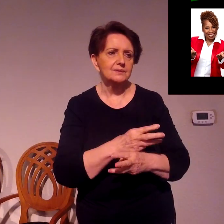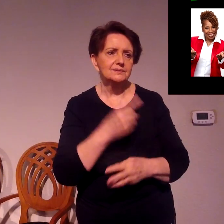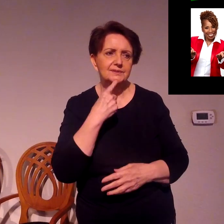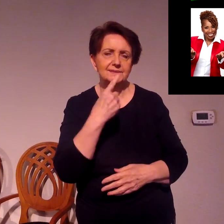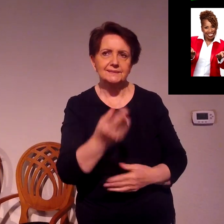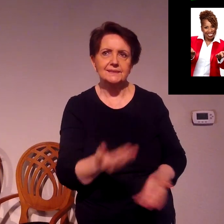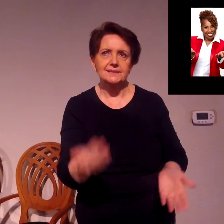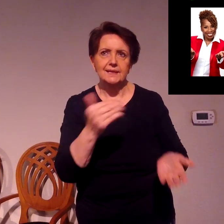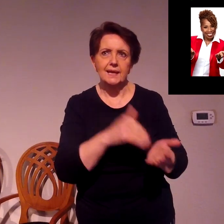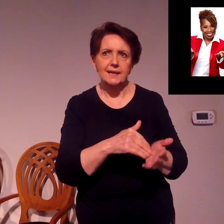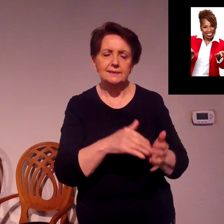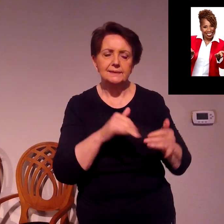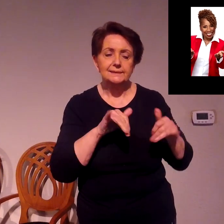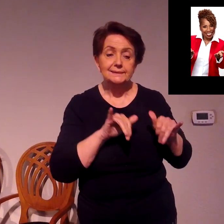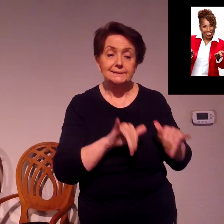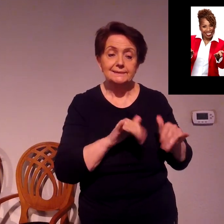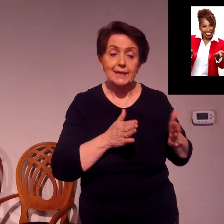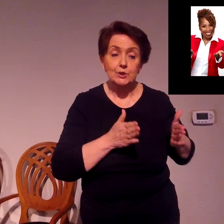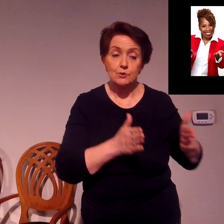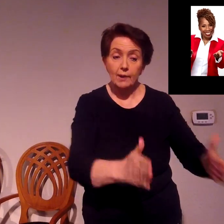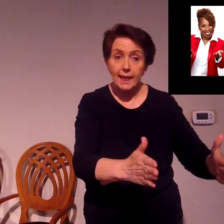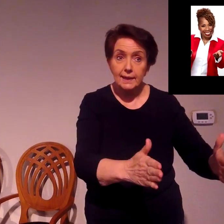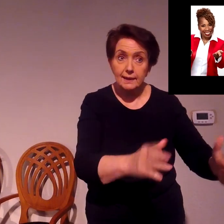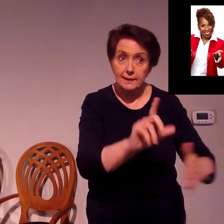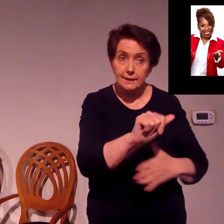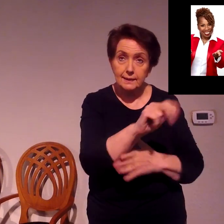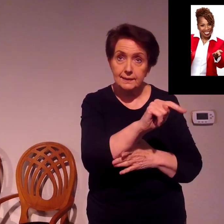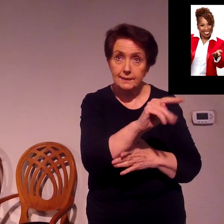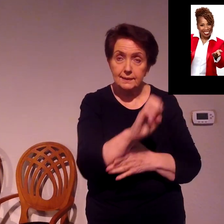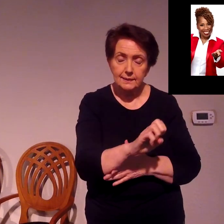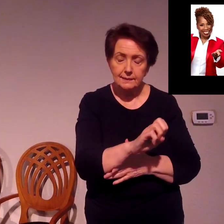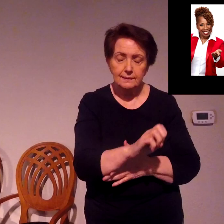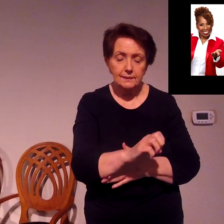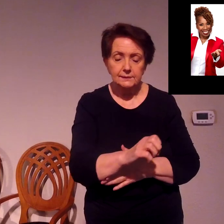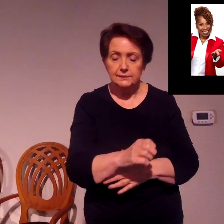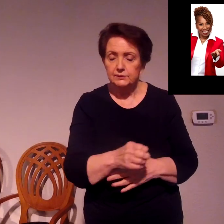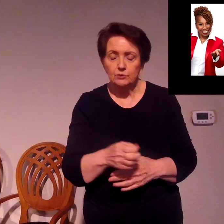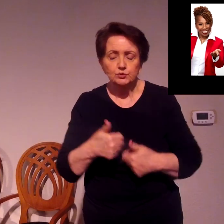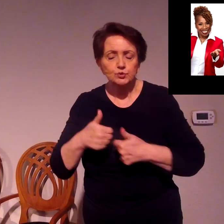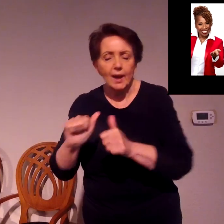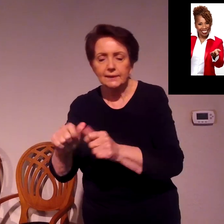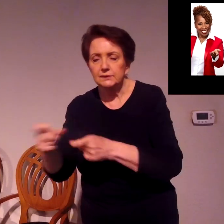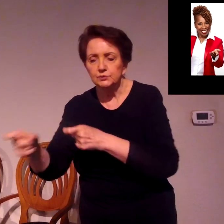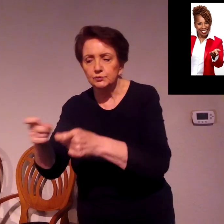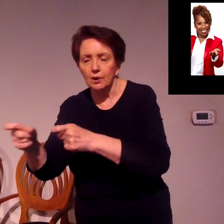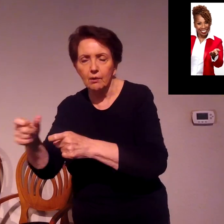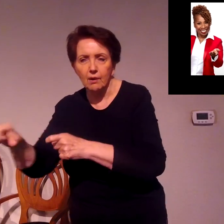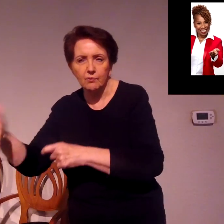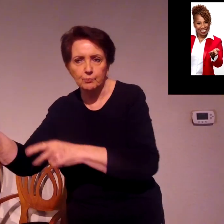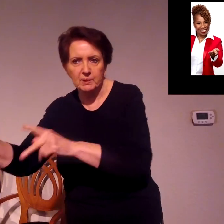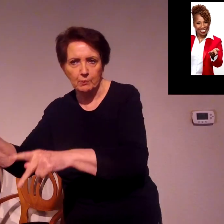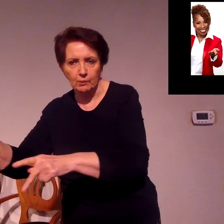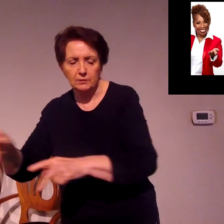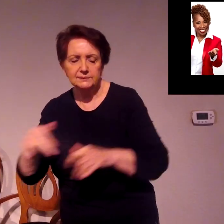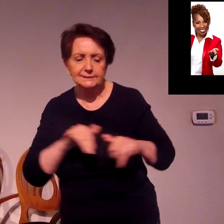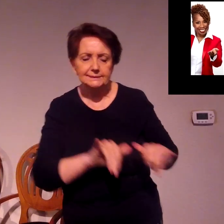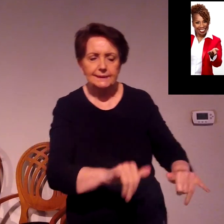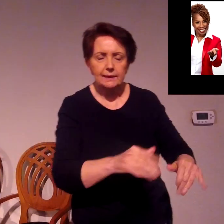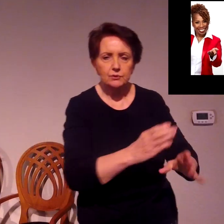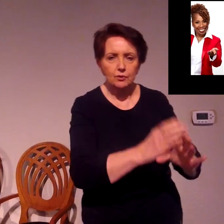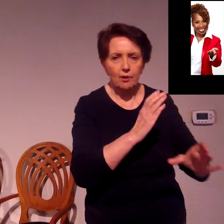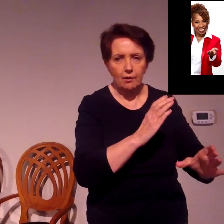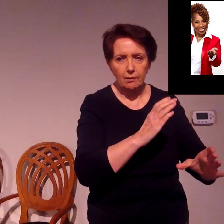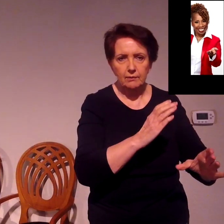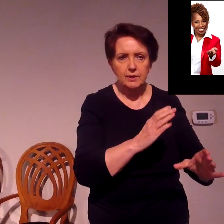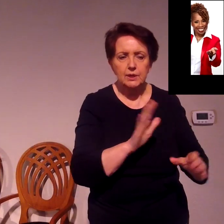repeats, stay in your own lane. Don't be minding other people's spiritual business. Stay in your car,